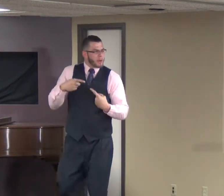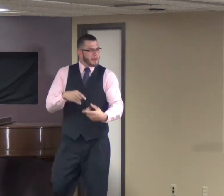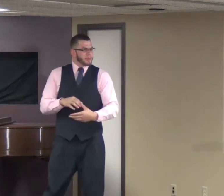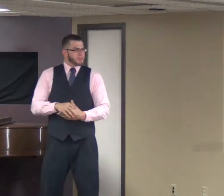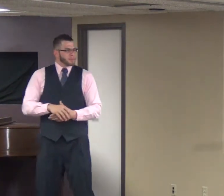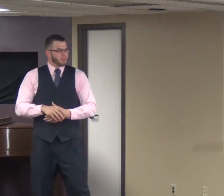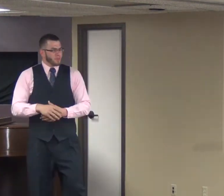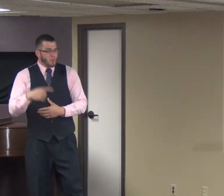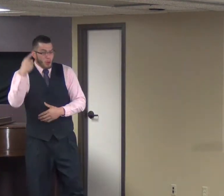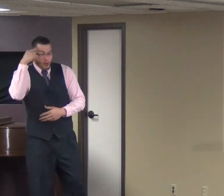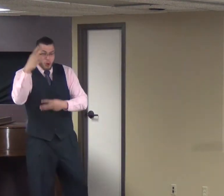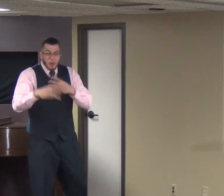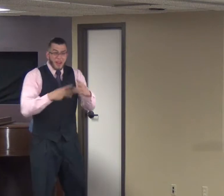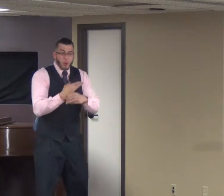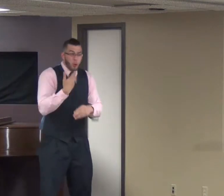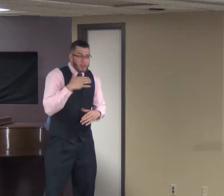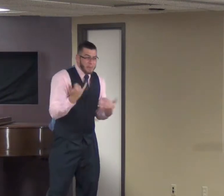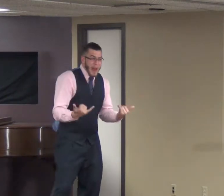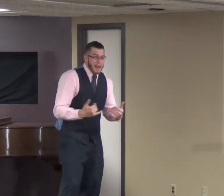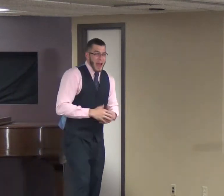struggling. You think the world's bad now?